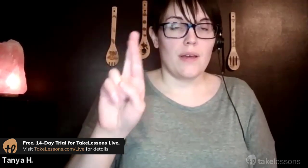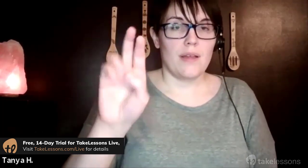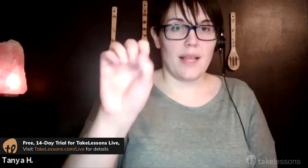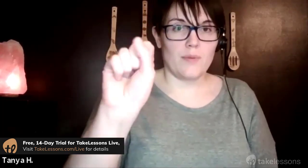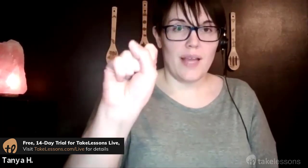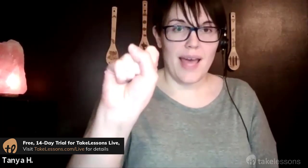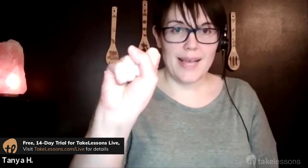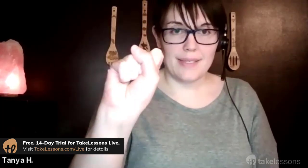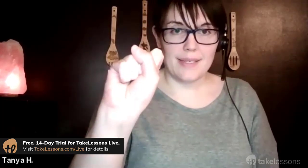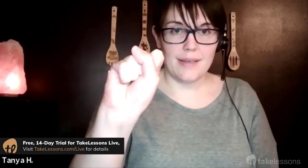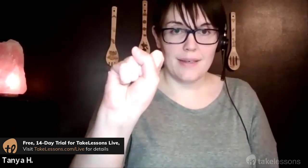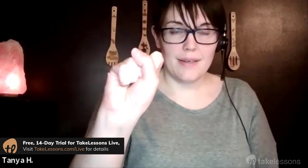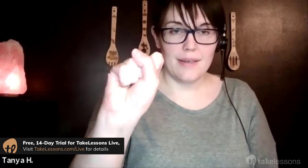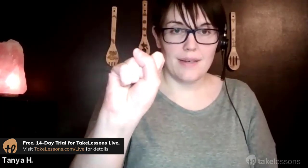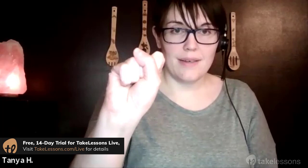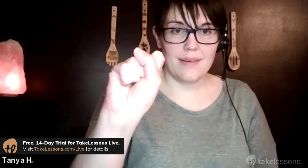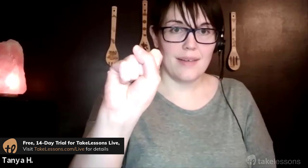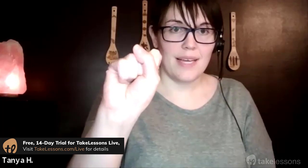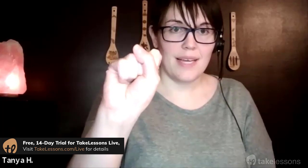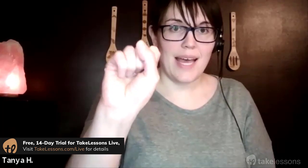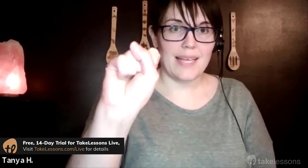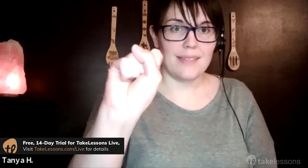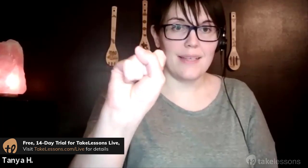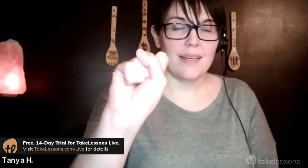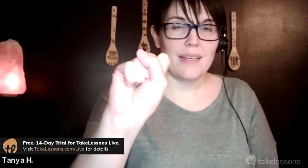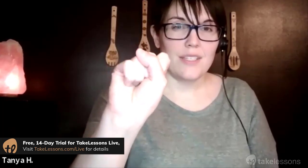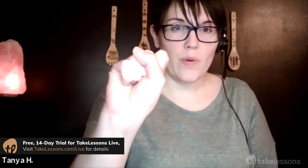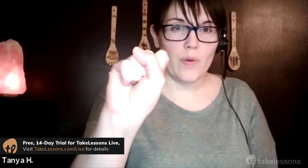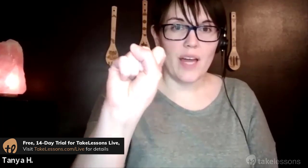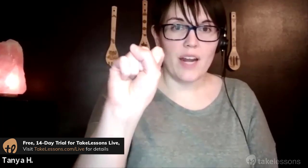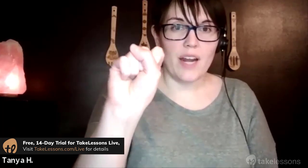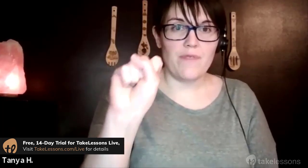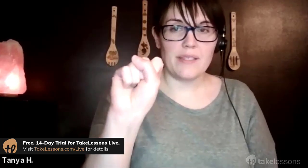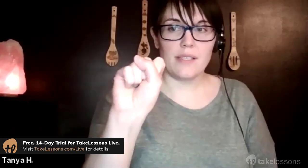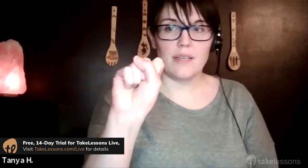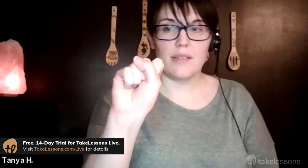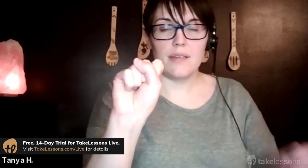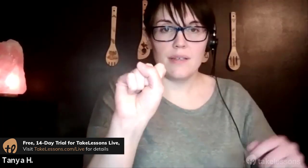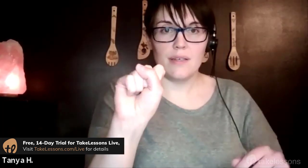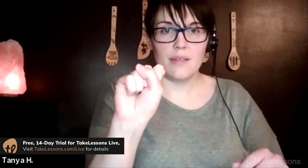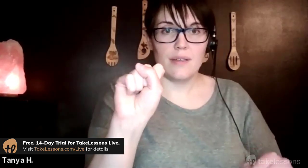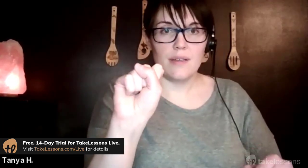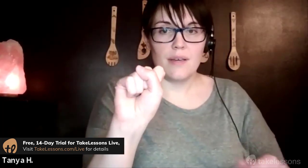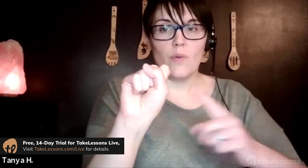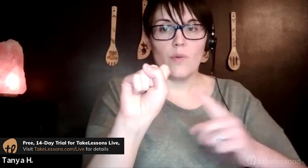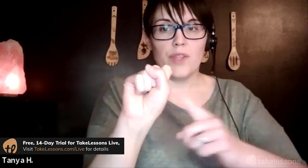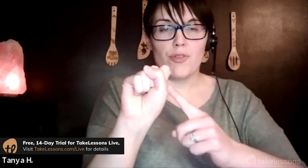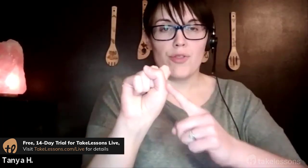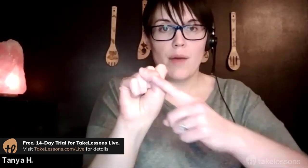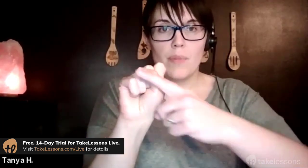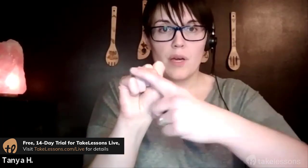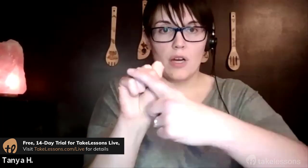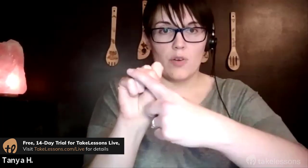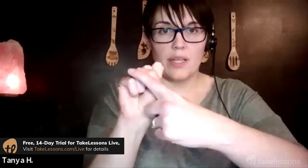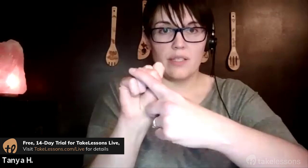Next one, S. S. So we've got a fist with your thumb across the